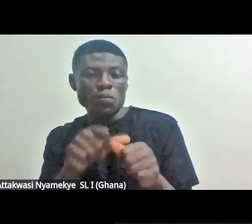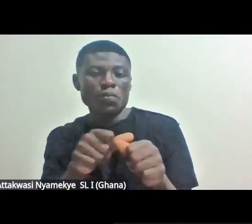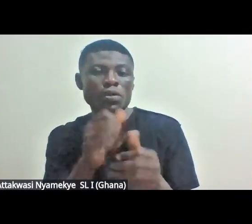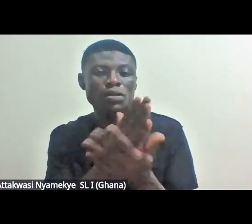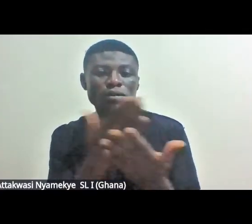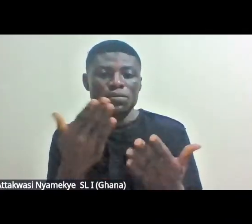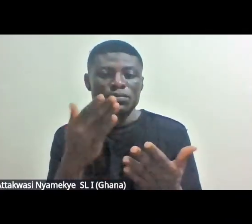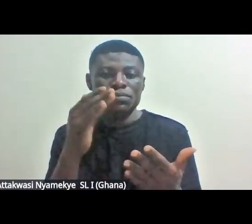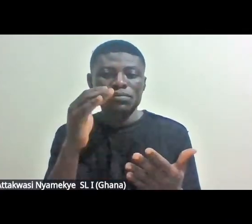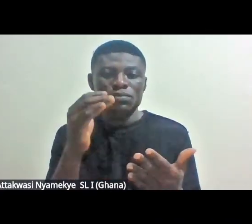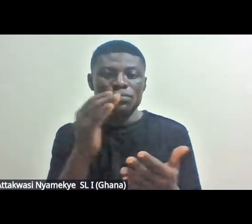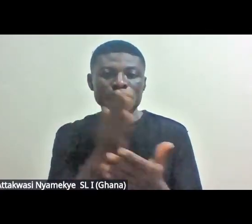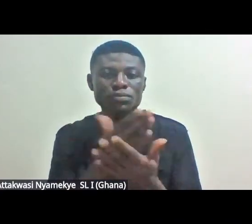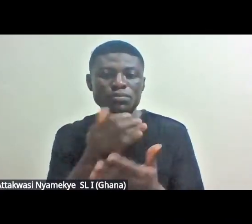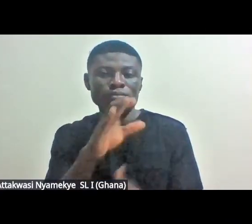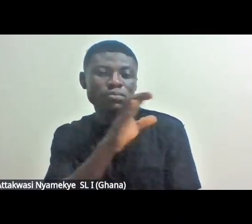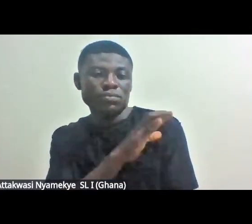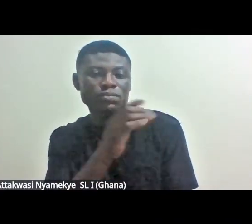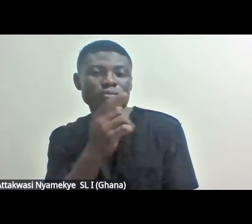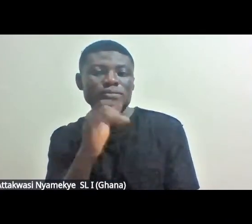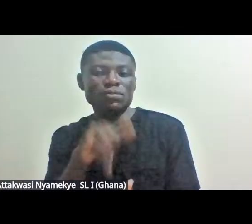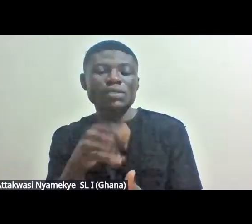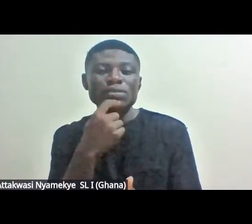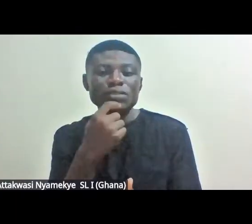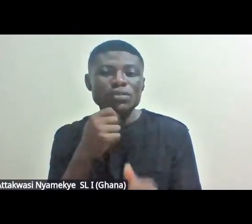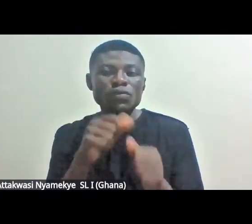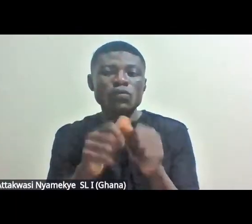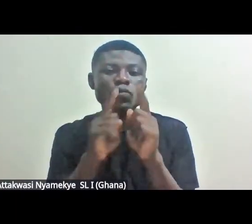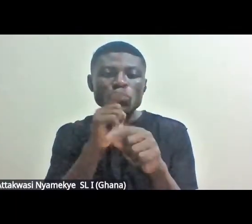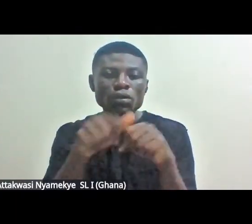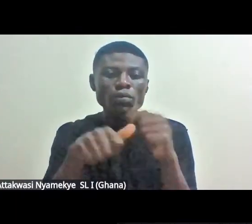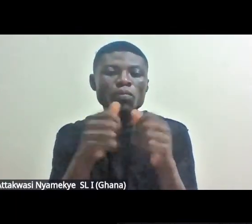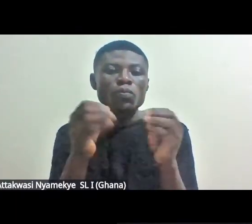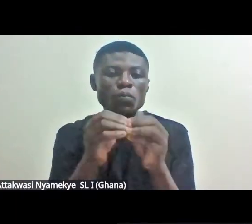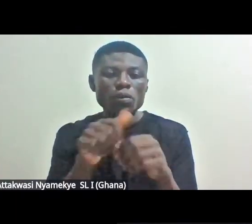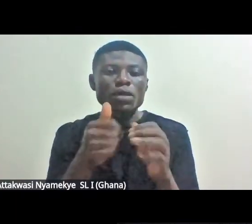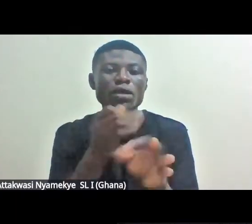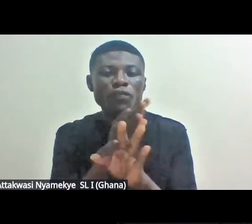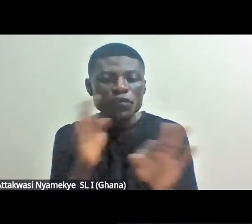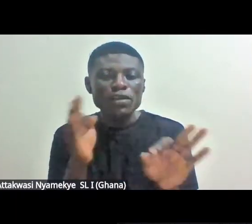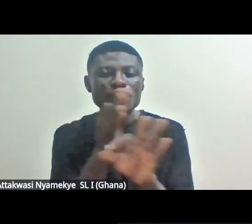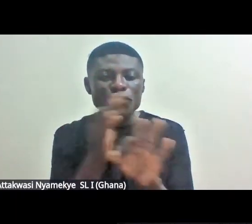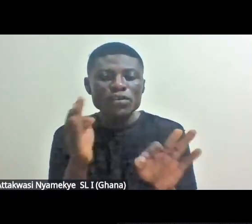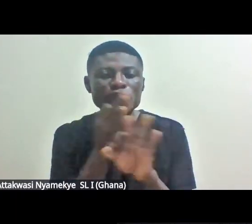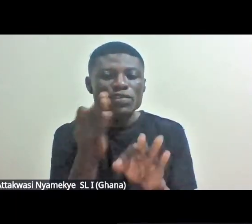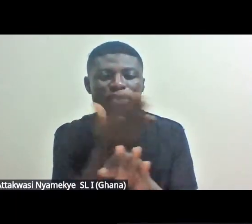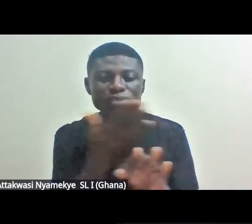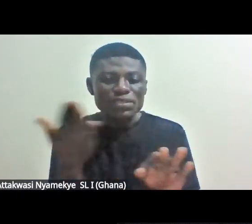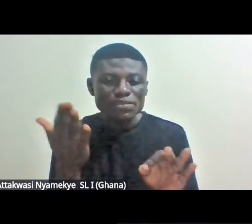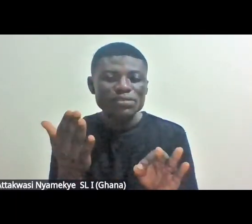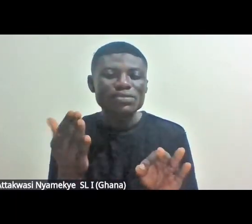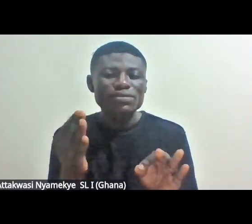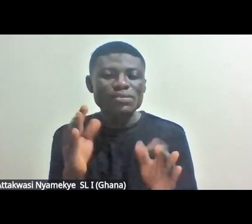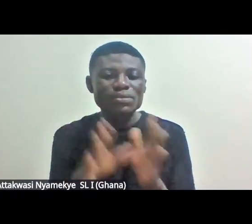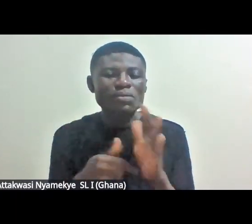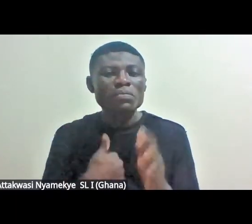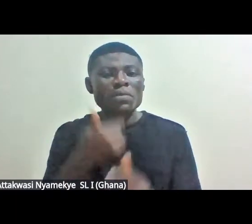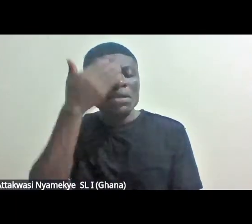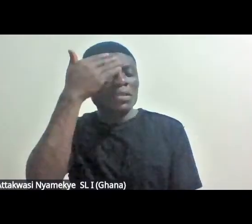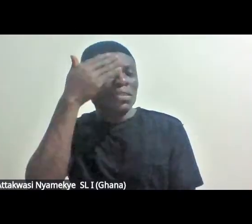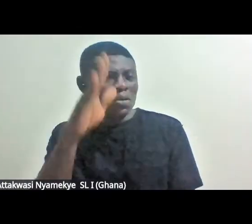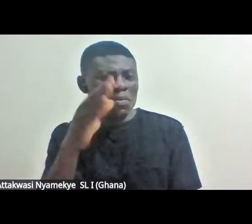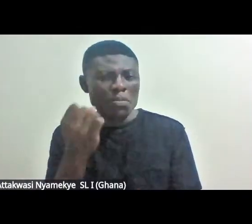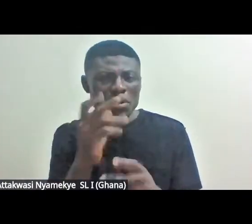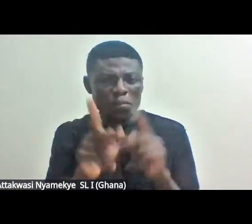that Christopher mentioned, that he kept talking about a lot of free things. And I don't know if a lot of